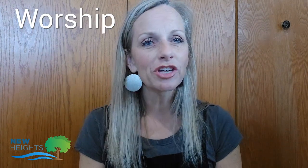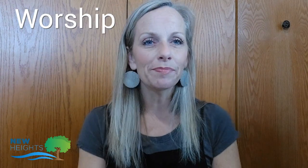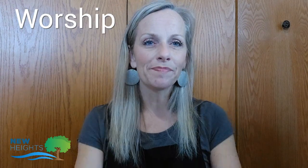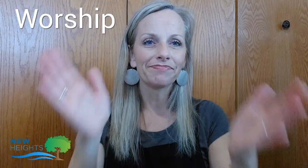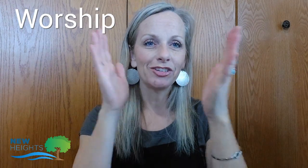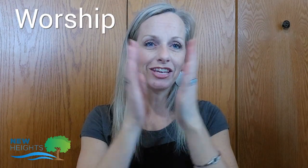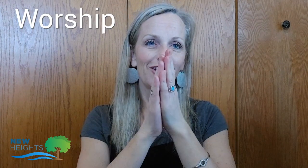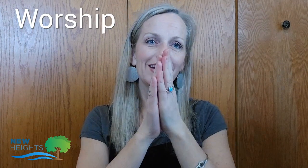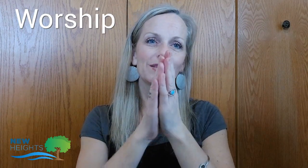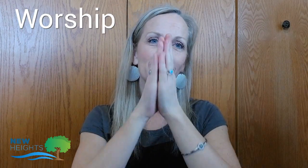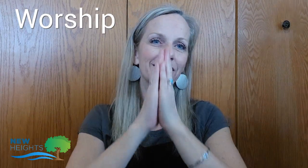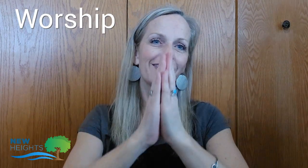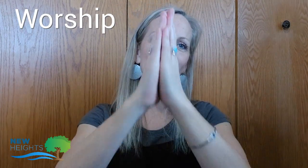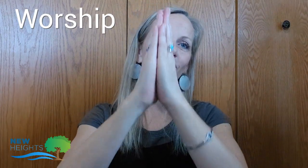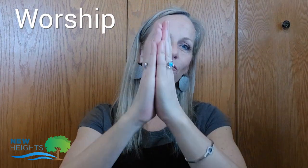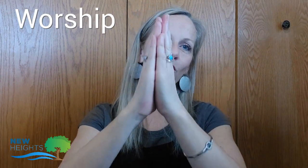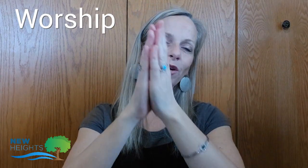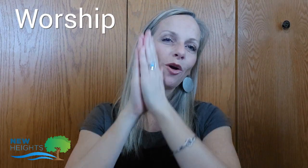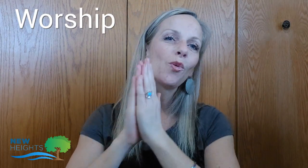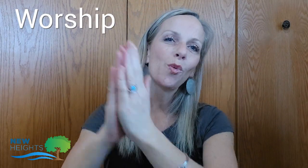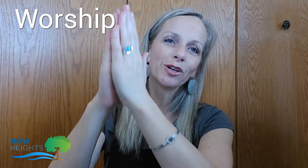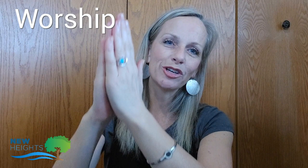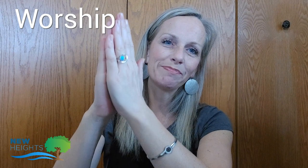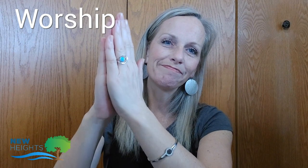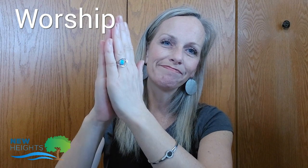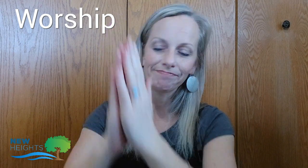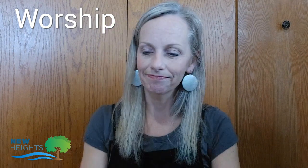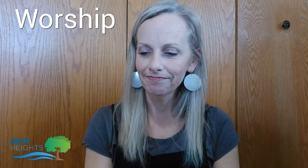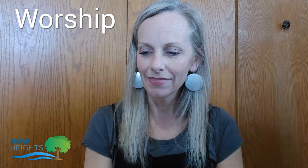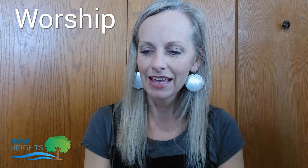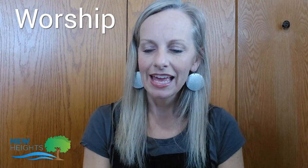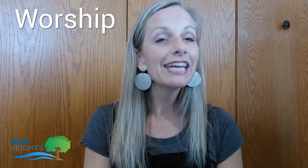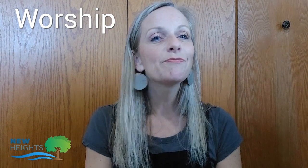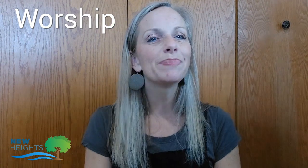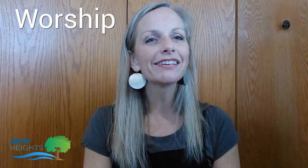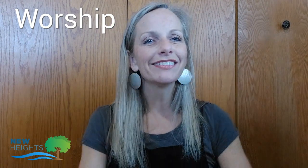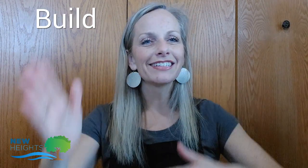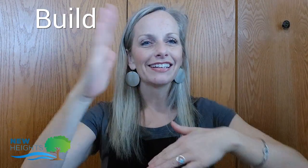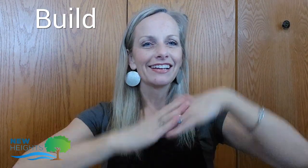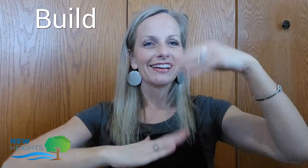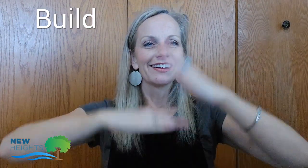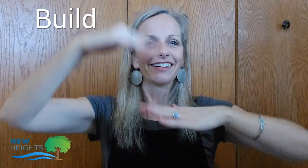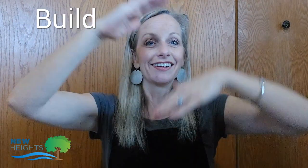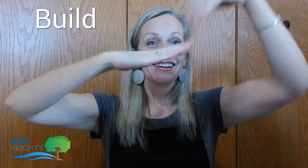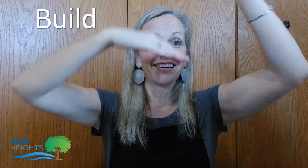Worship. You take your hands, put them together, and you go forward. Worship. And build.